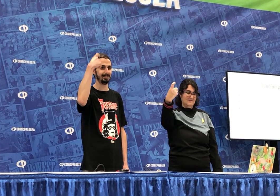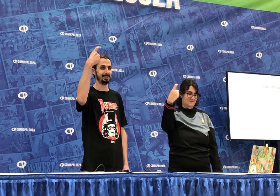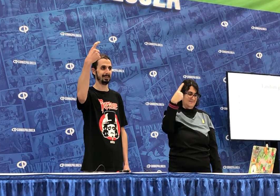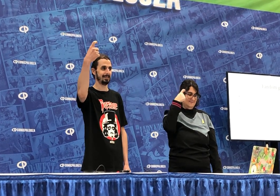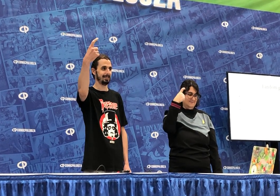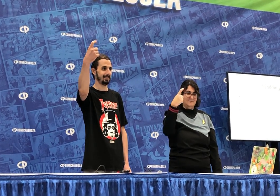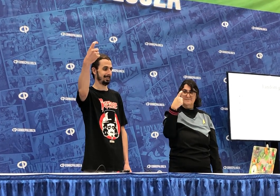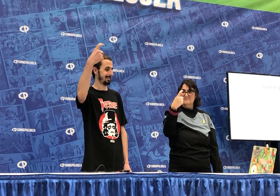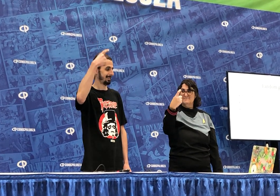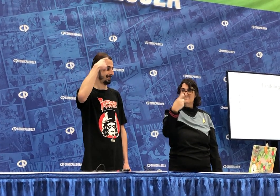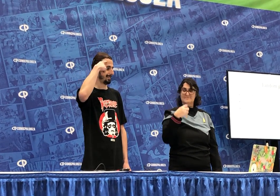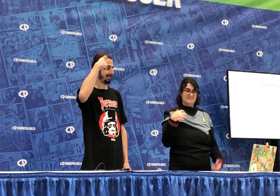Fantasy.